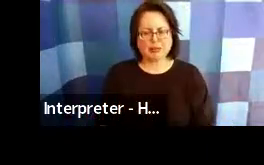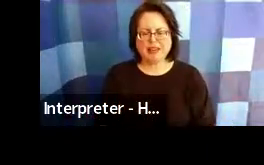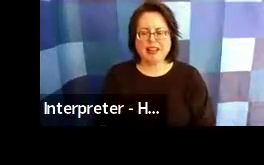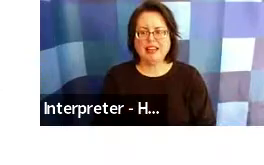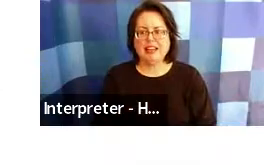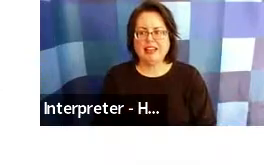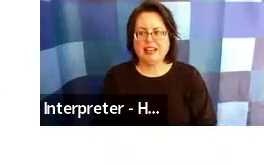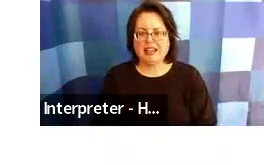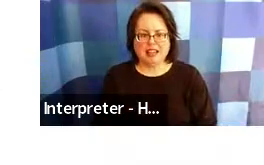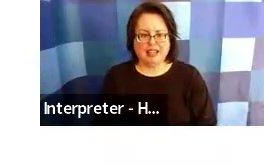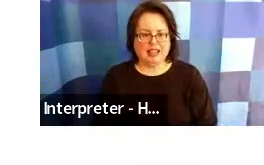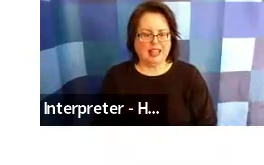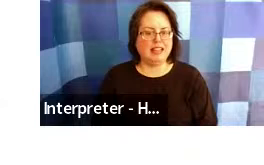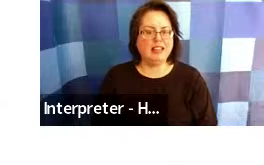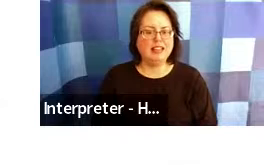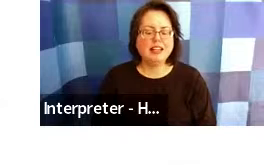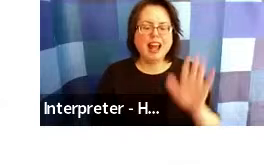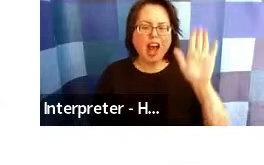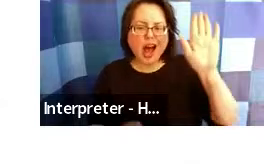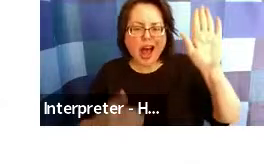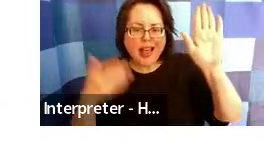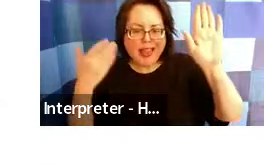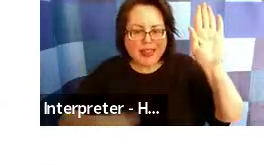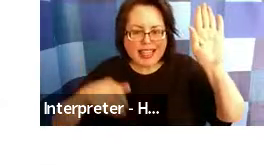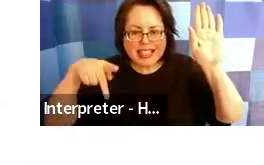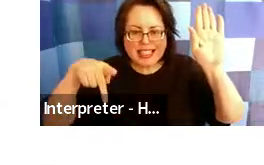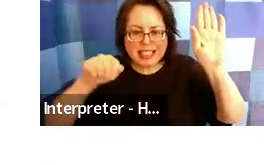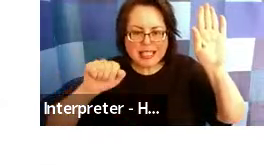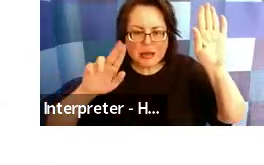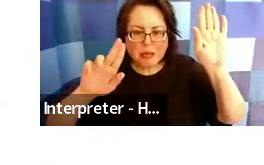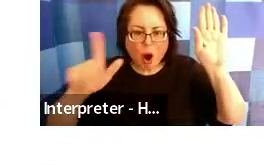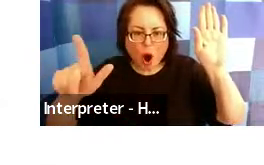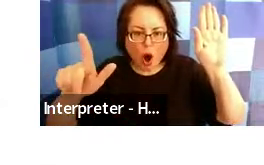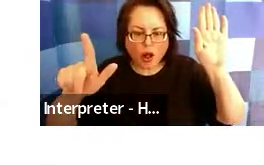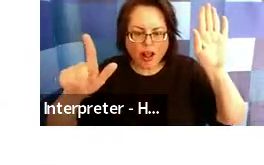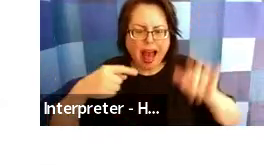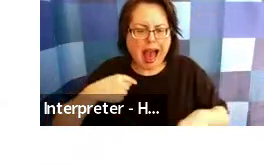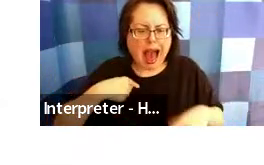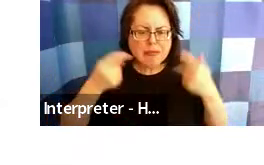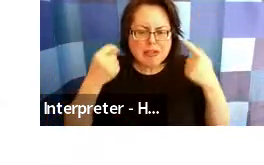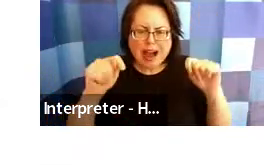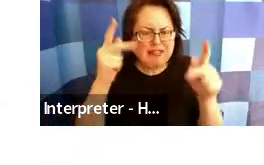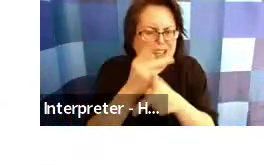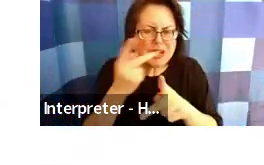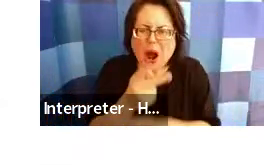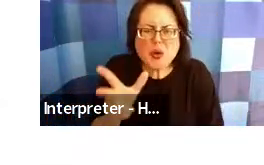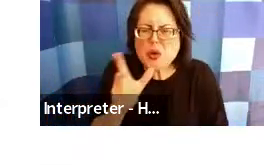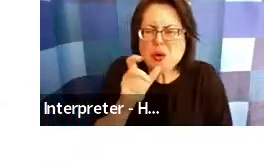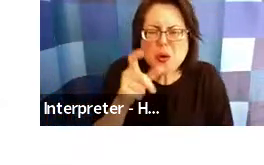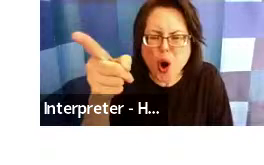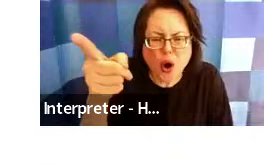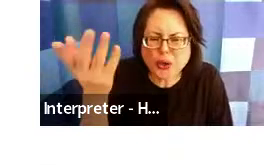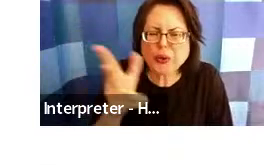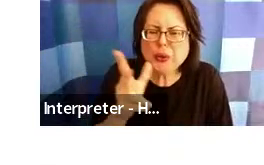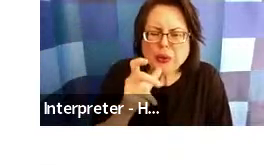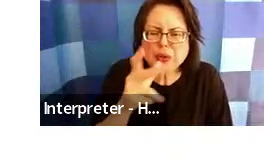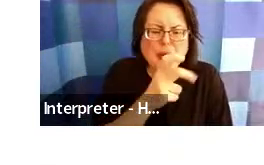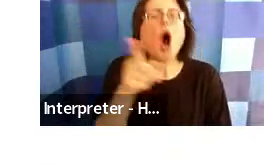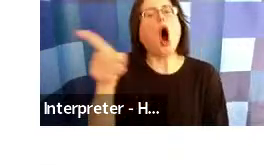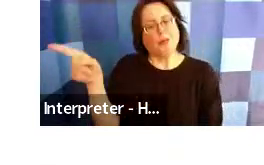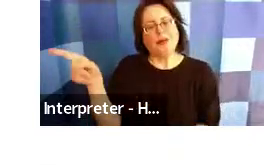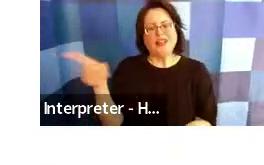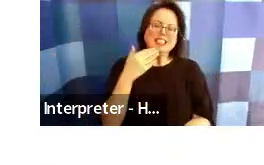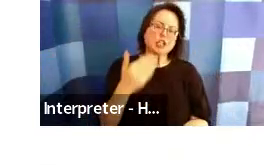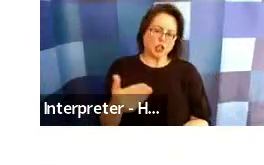Okay. Well, I think we need to, I'm trying to figure out who's who. So yeah, maybe this would be good.